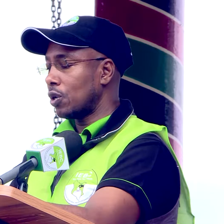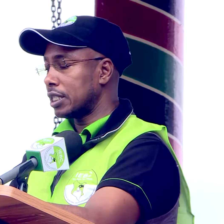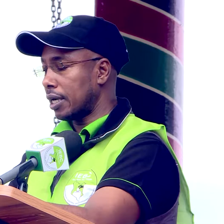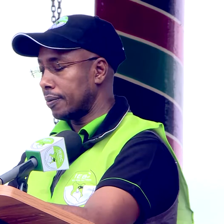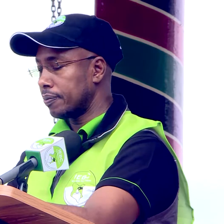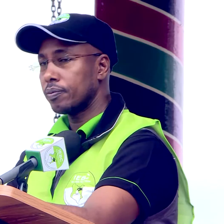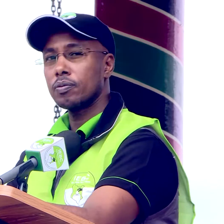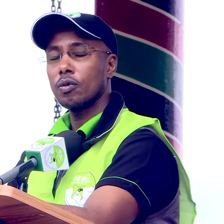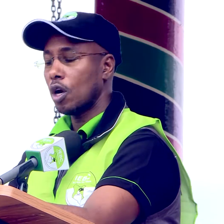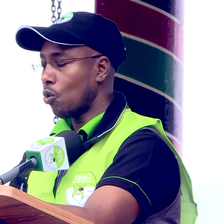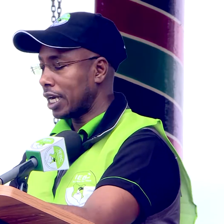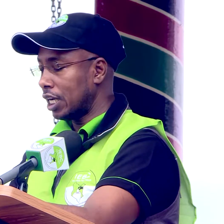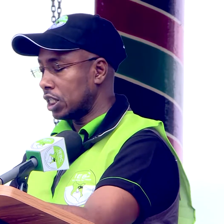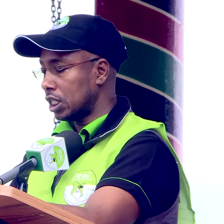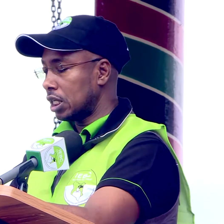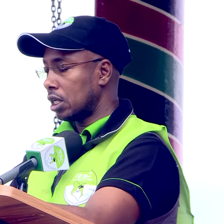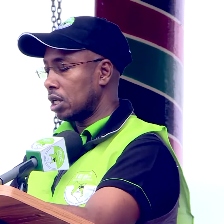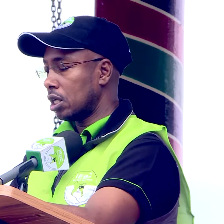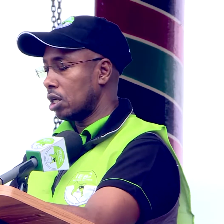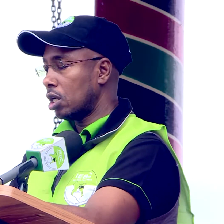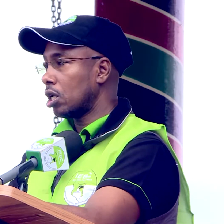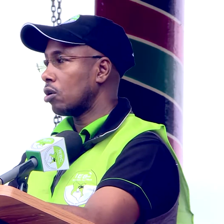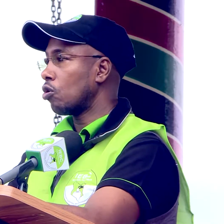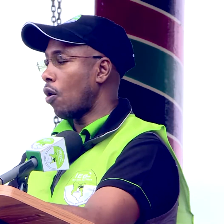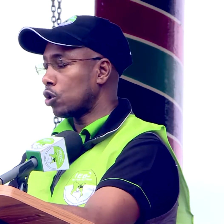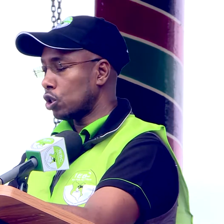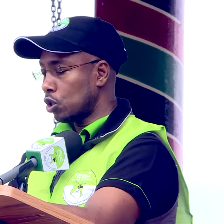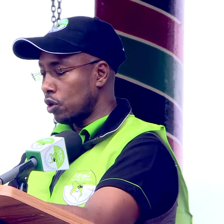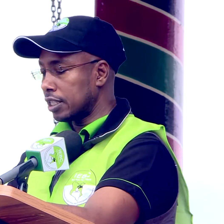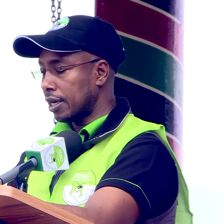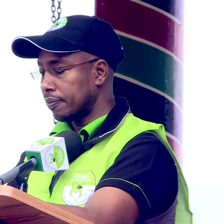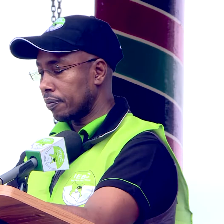baadaye tutawita mwakilishi